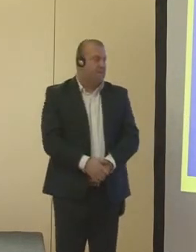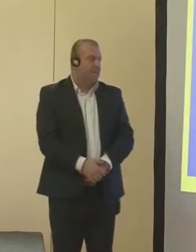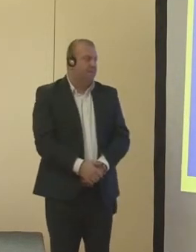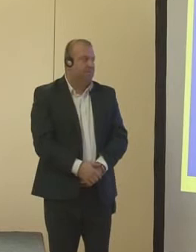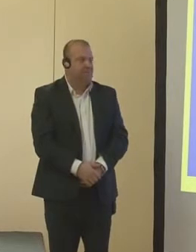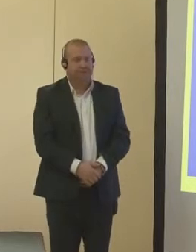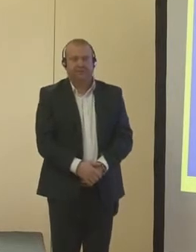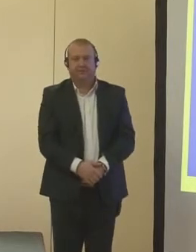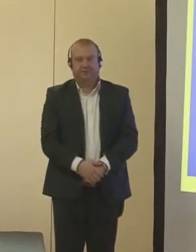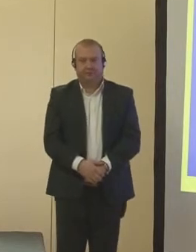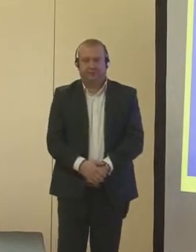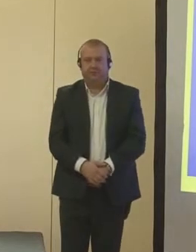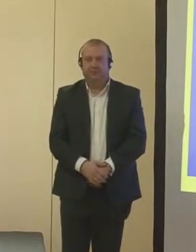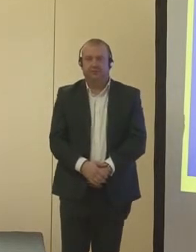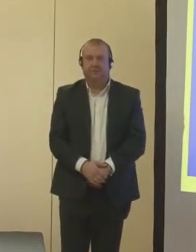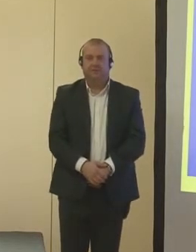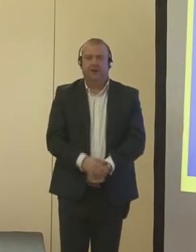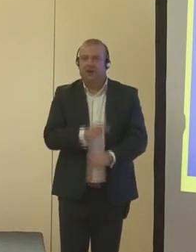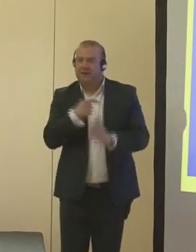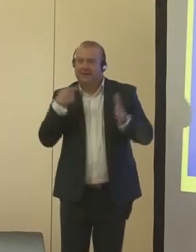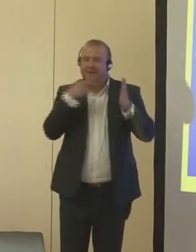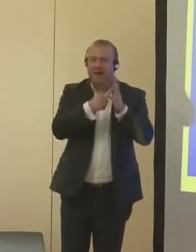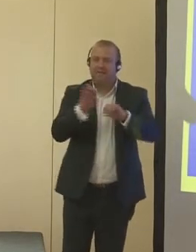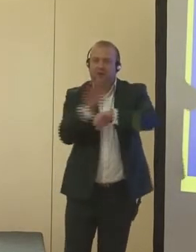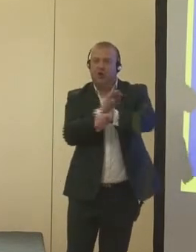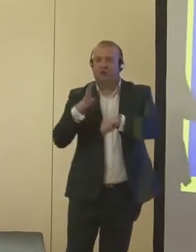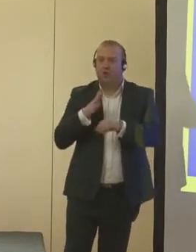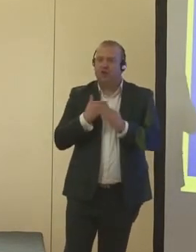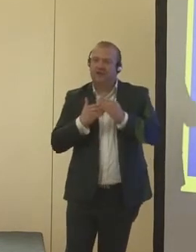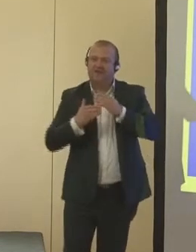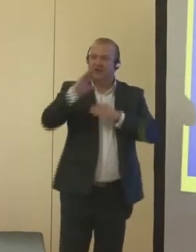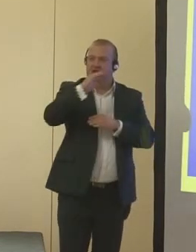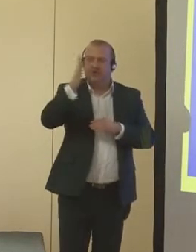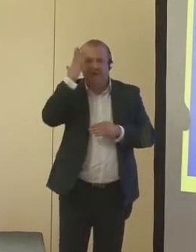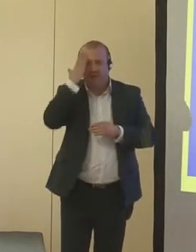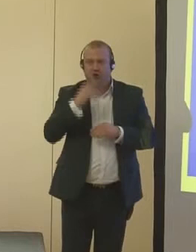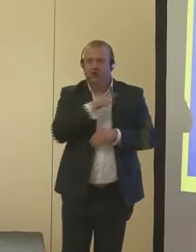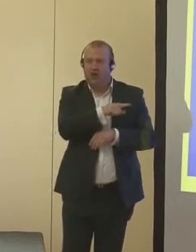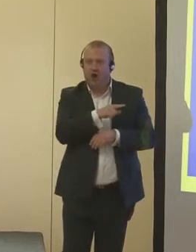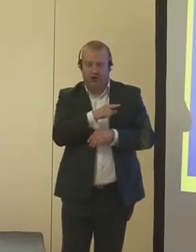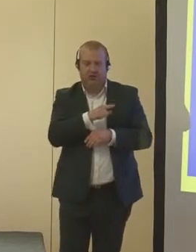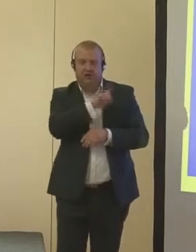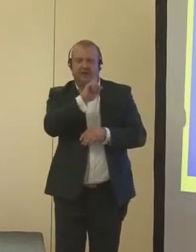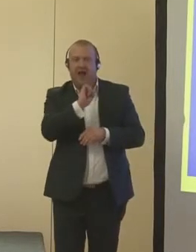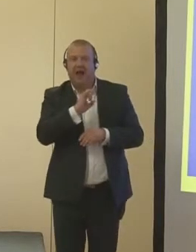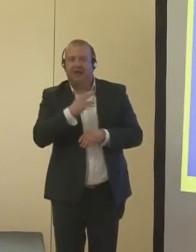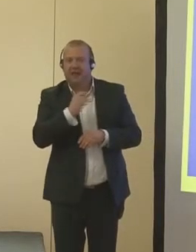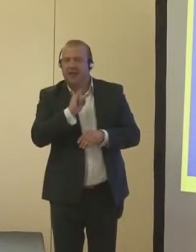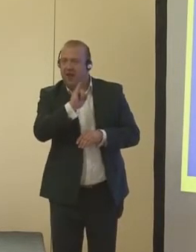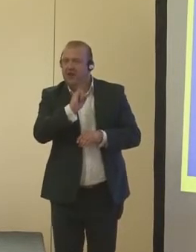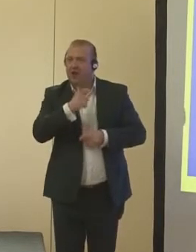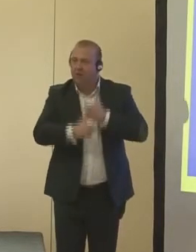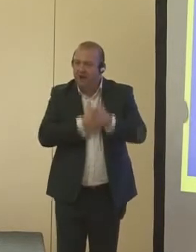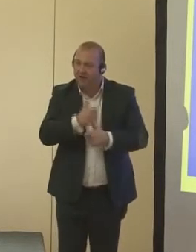The goal of the project was to raise awareness for this issue that we're discussing today, and also develop recommendations for